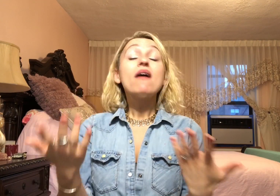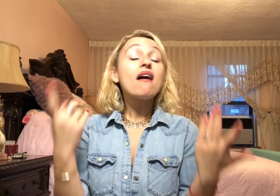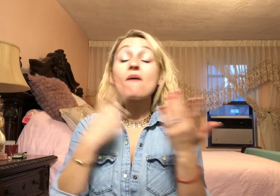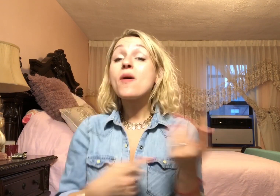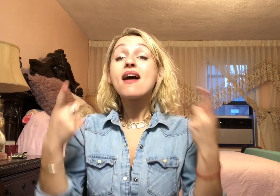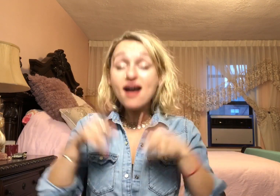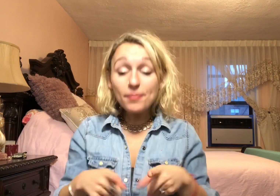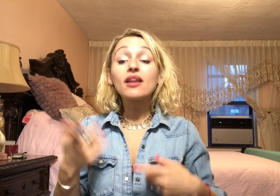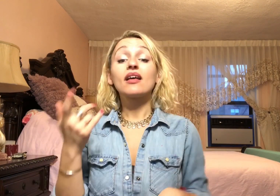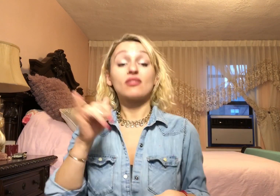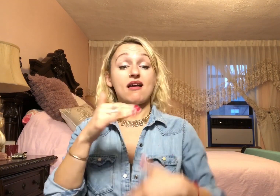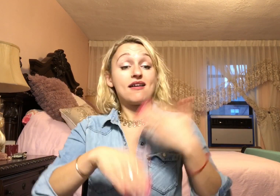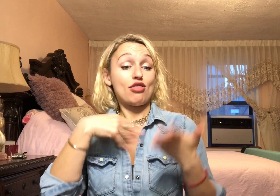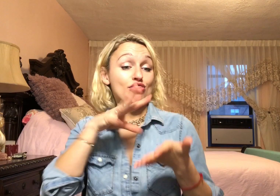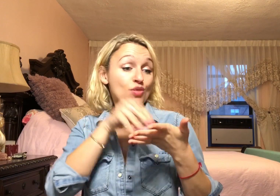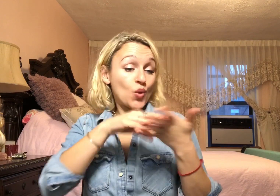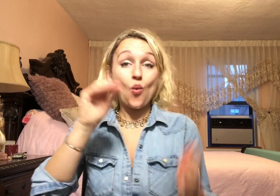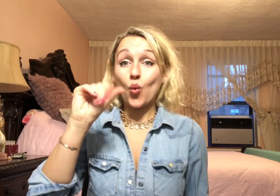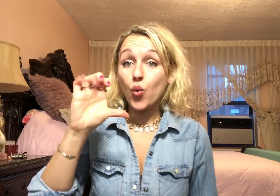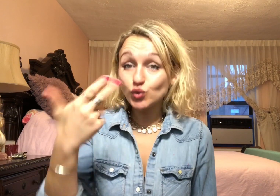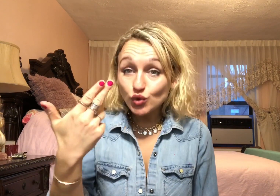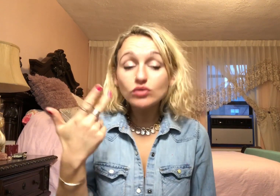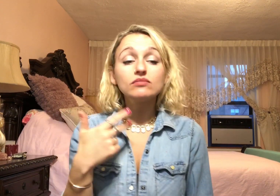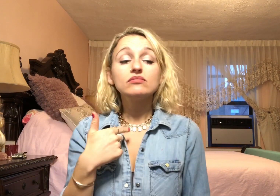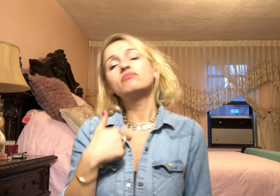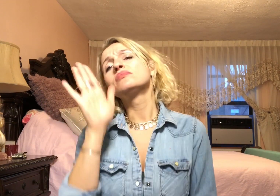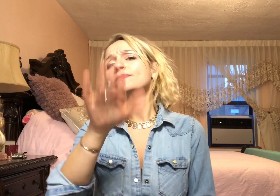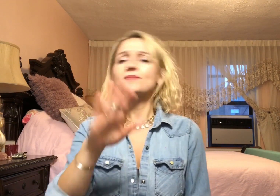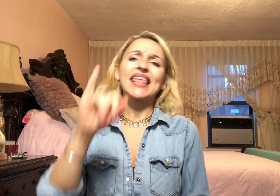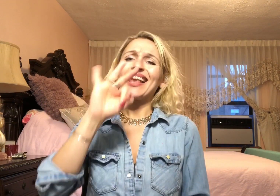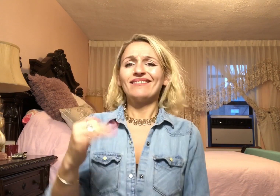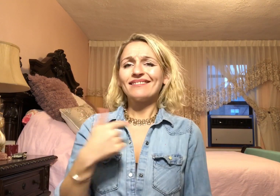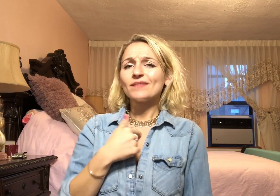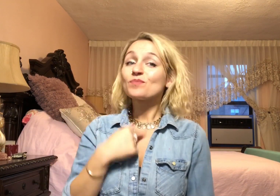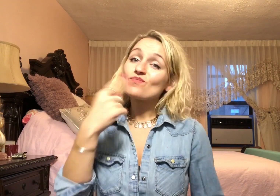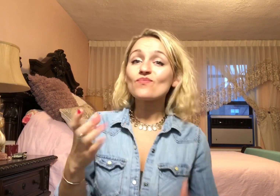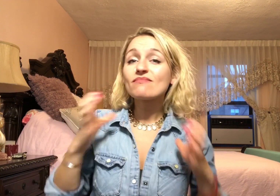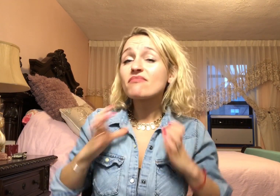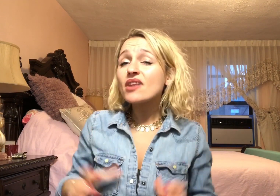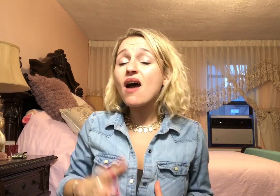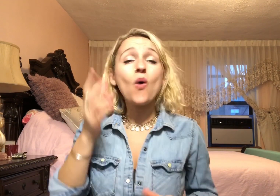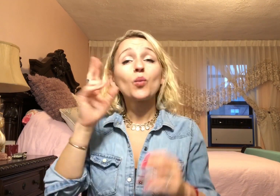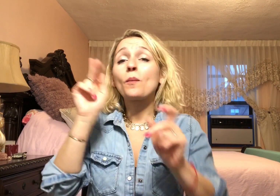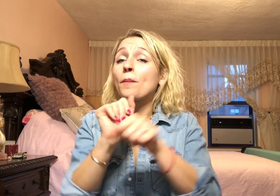In my studies as a coach, I'm learning if I tell clients or anyone I may work with in the future,